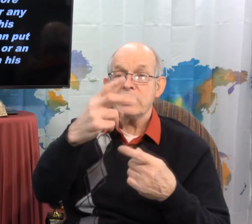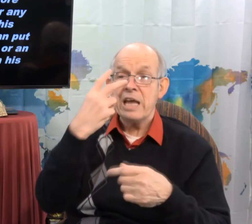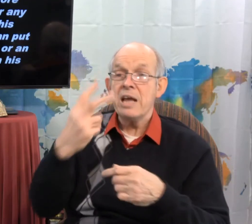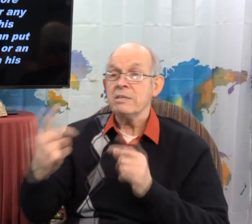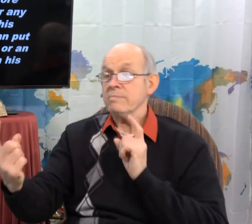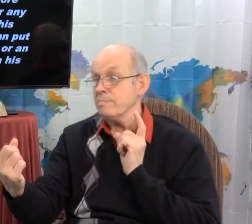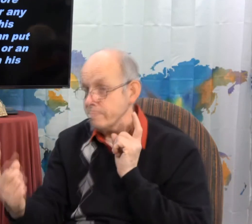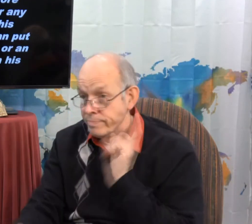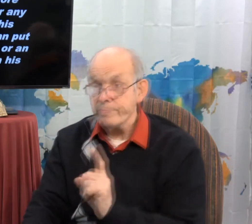see,